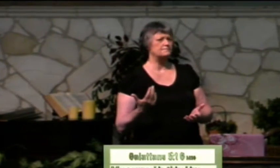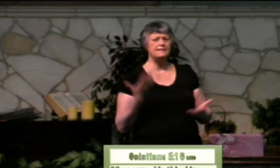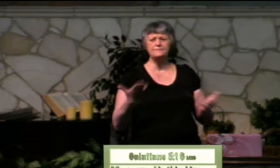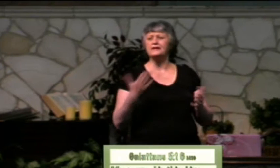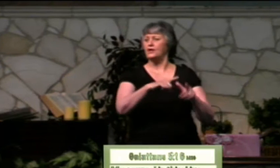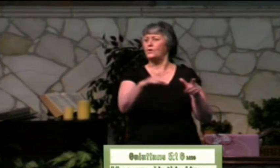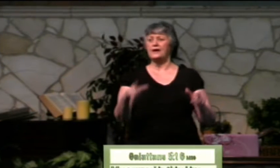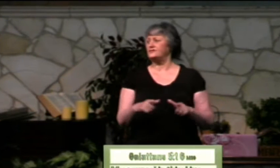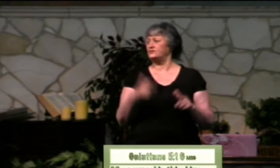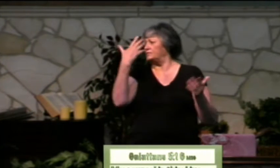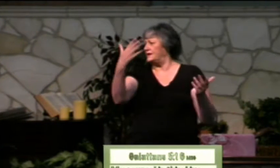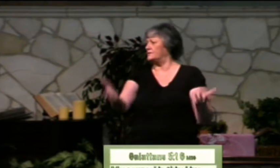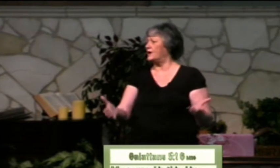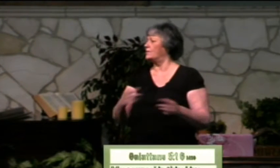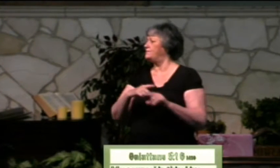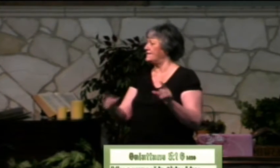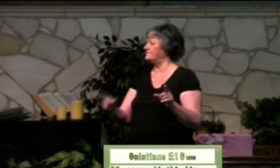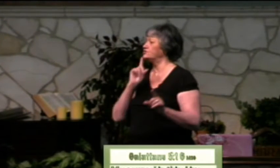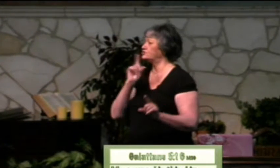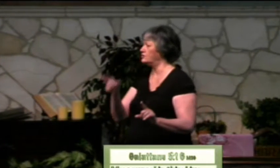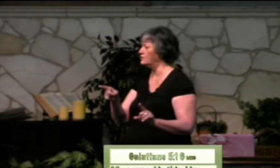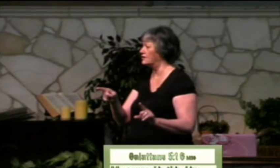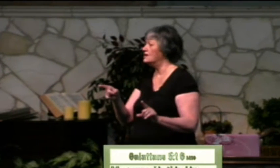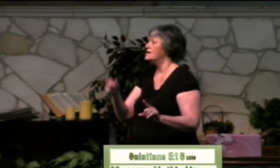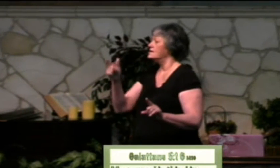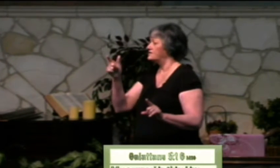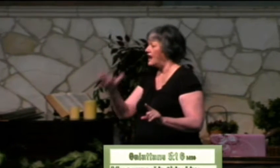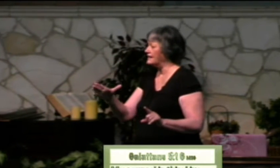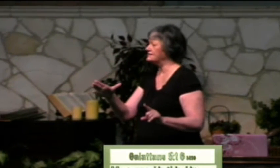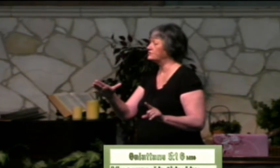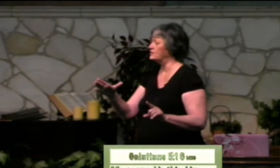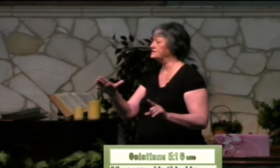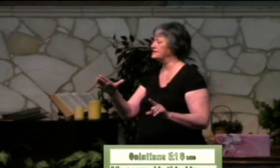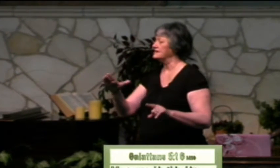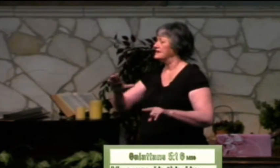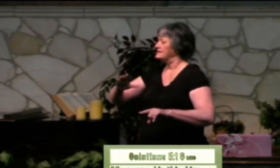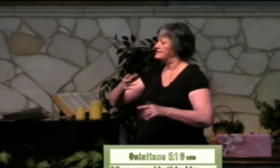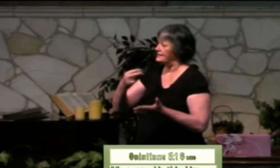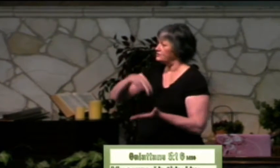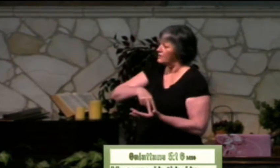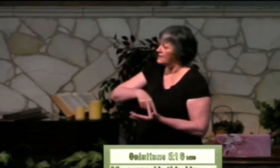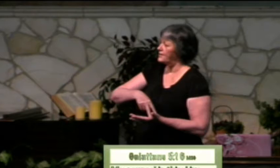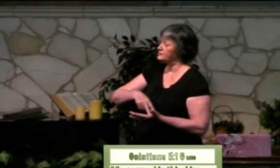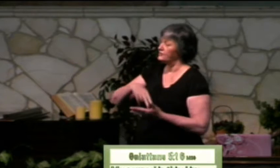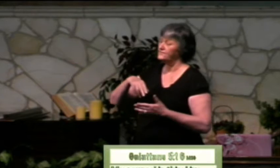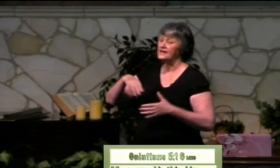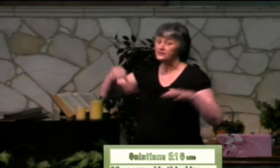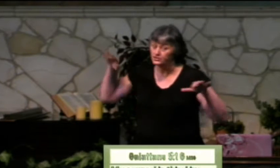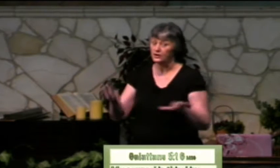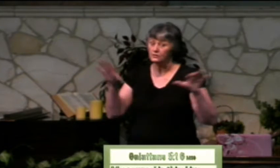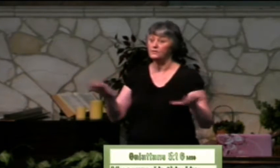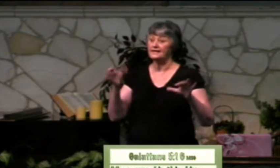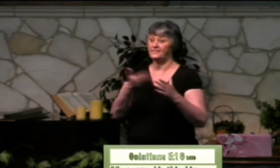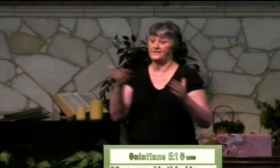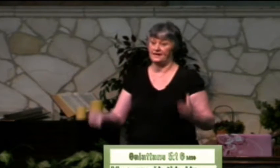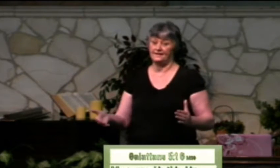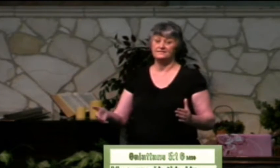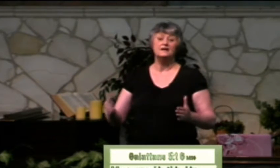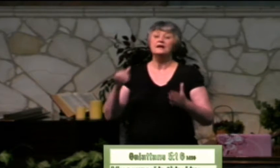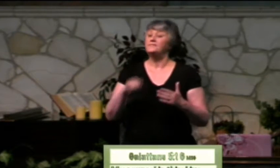maybe location, we don't know, but for sure, God is going to get you up on your feet doing things that